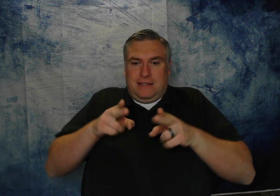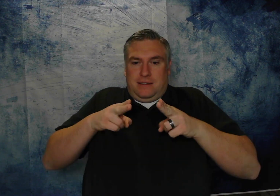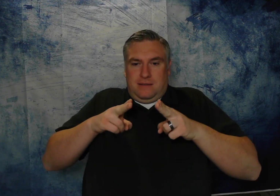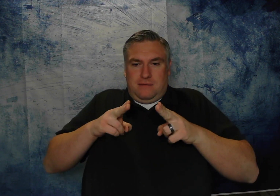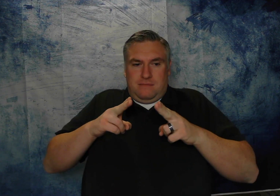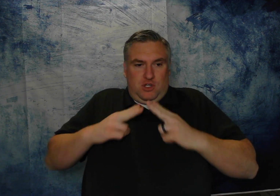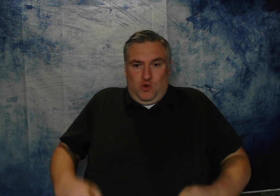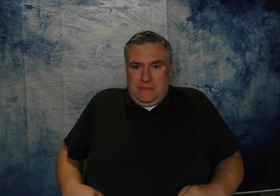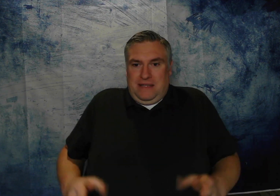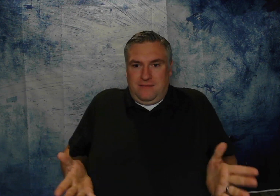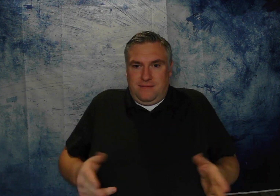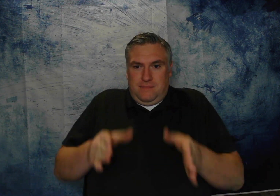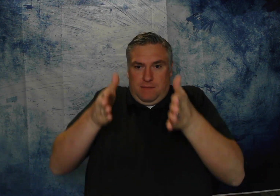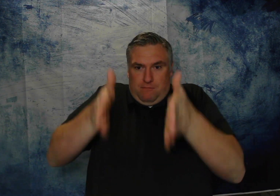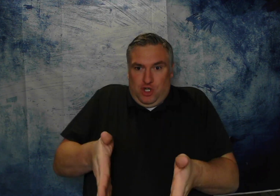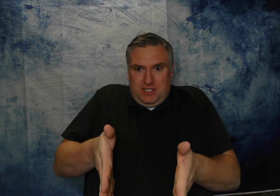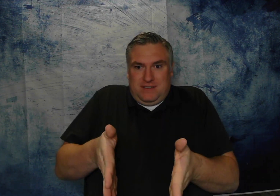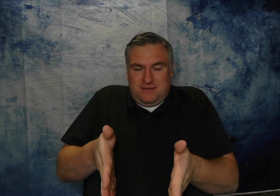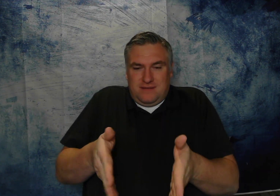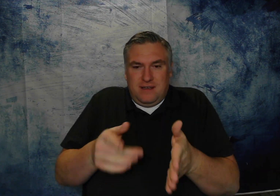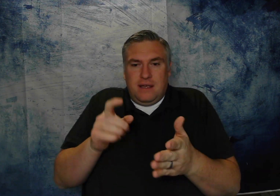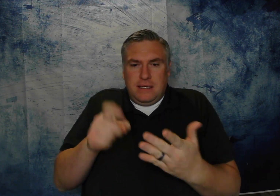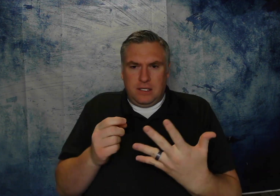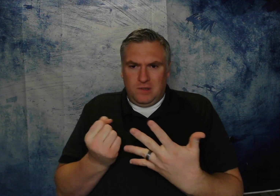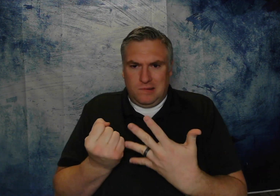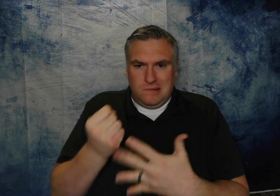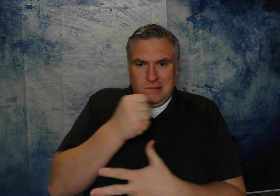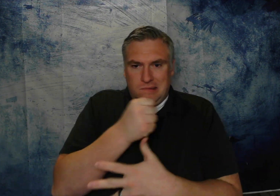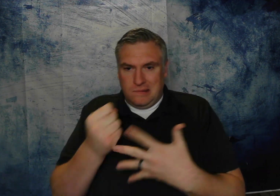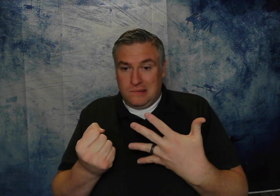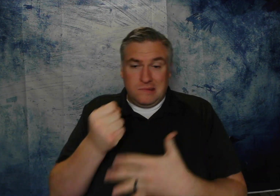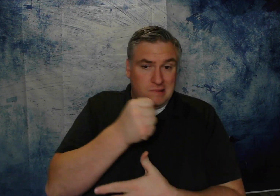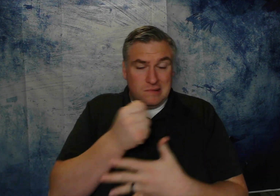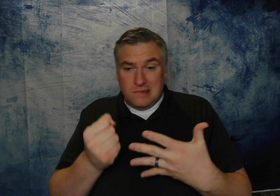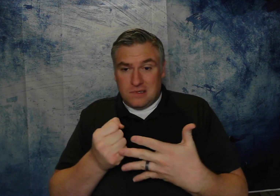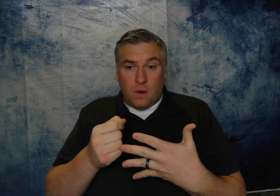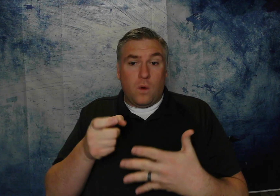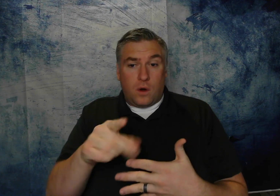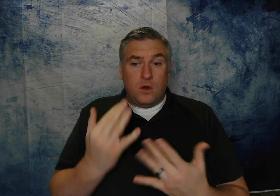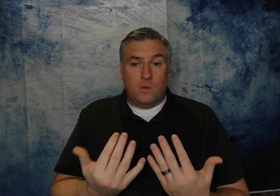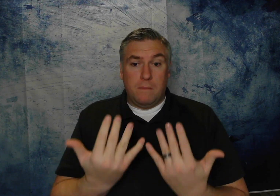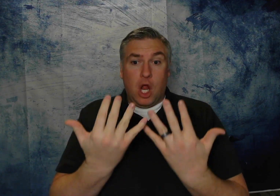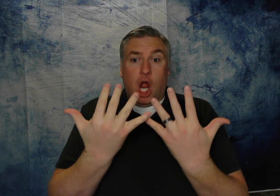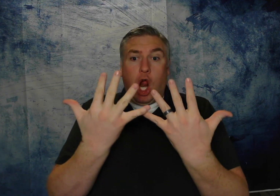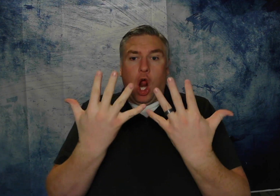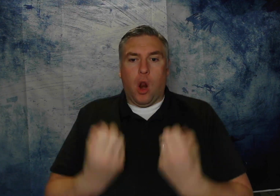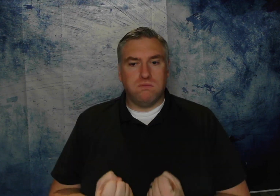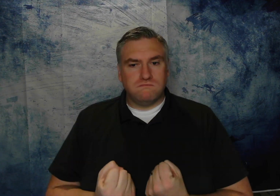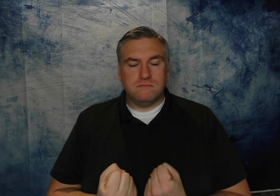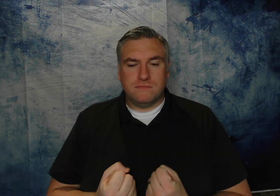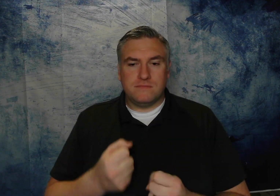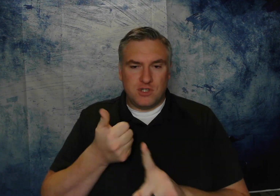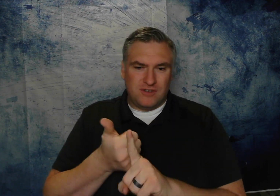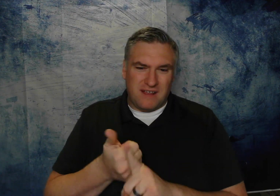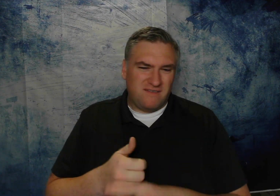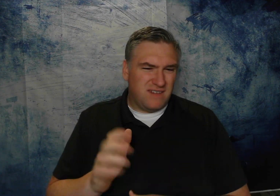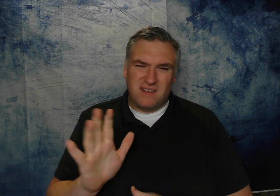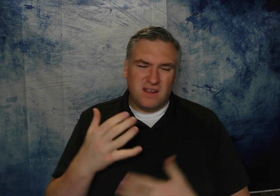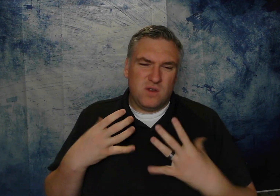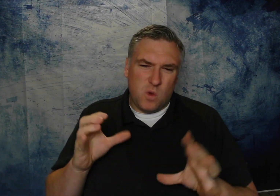you, as a human, as a person, need to prioritize those things, or you are just going to burn out